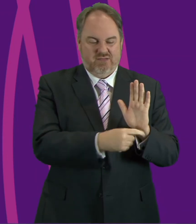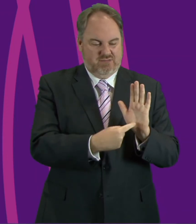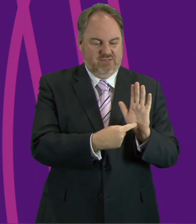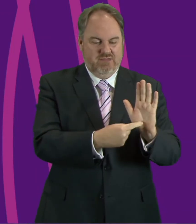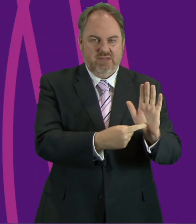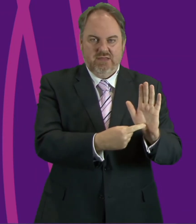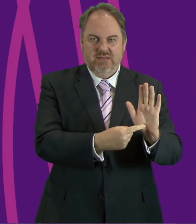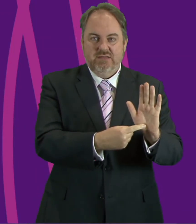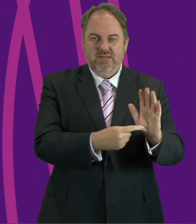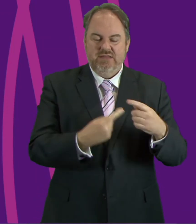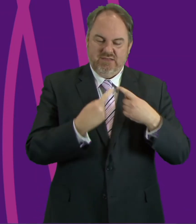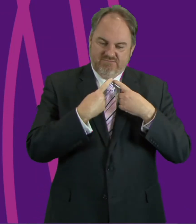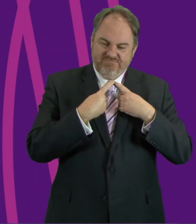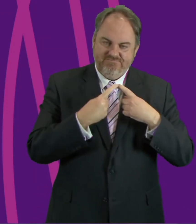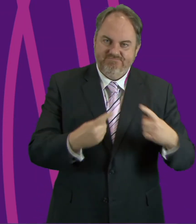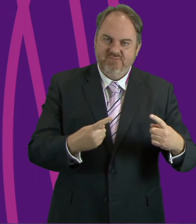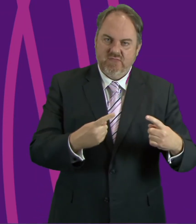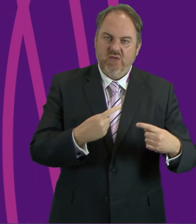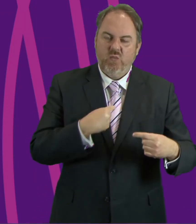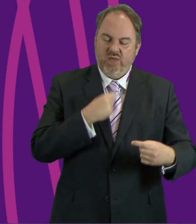clear commitments to